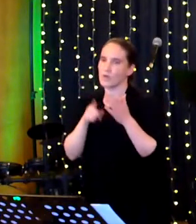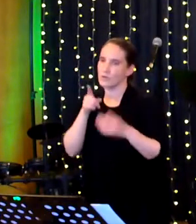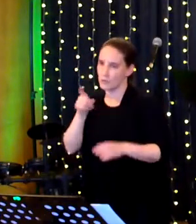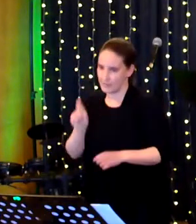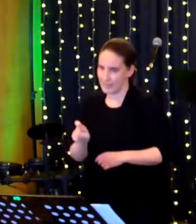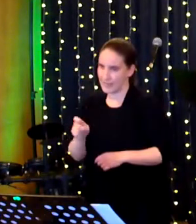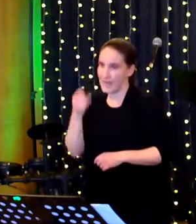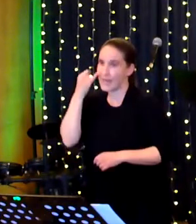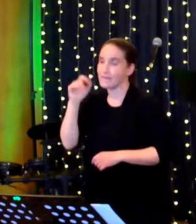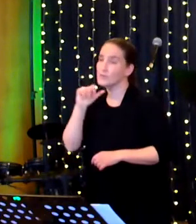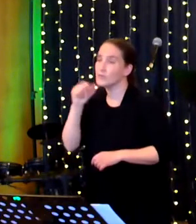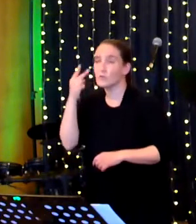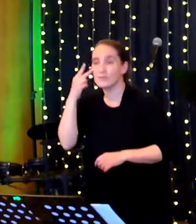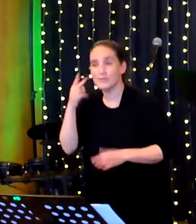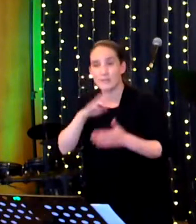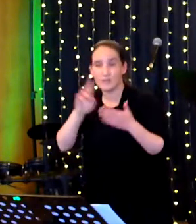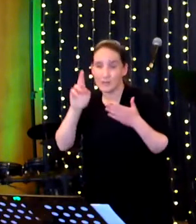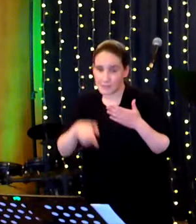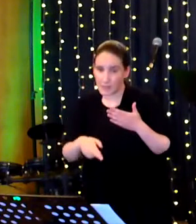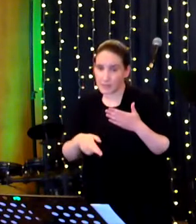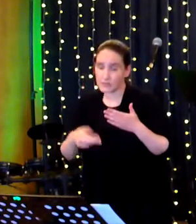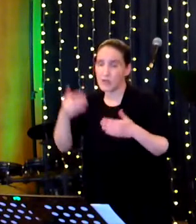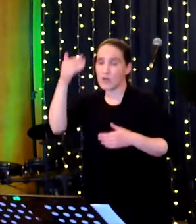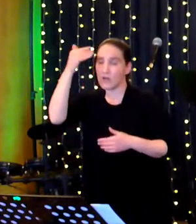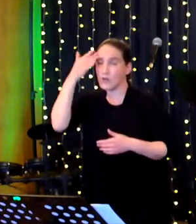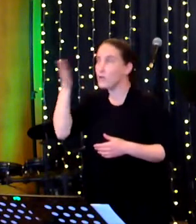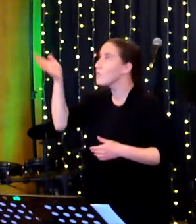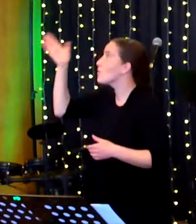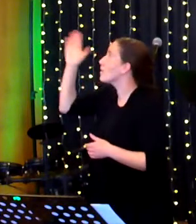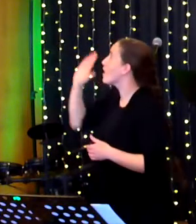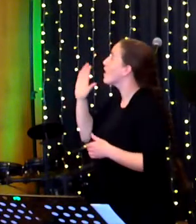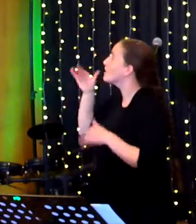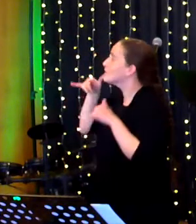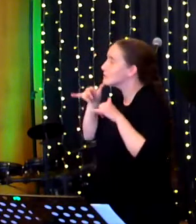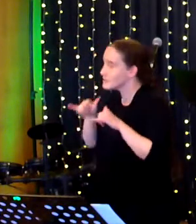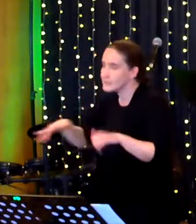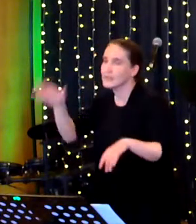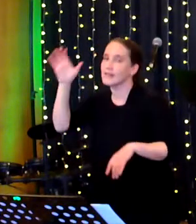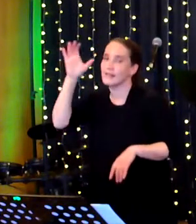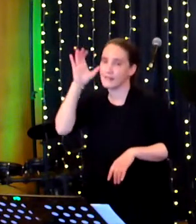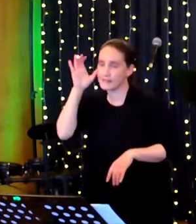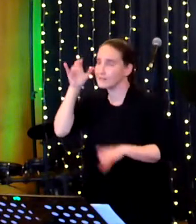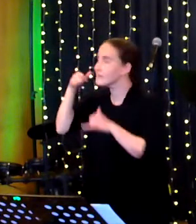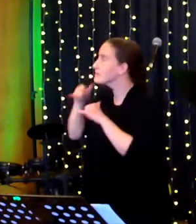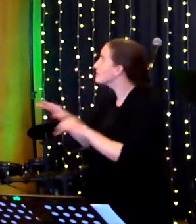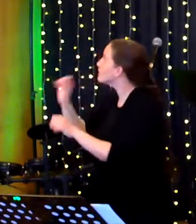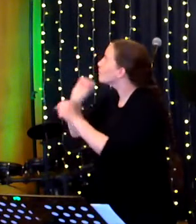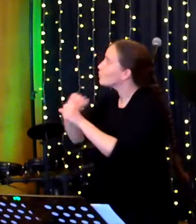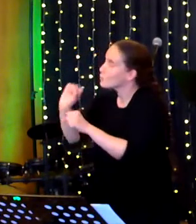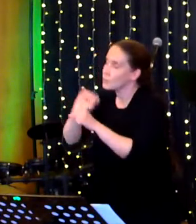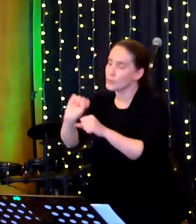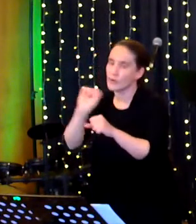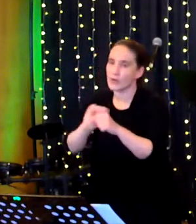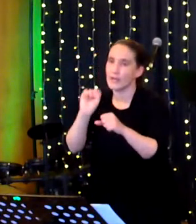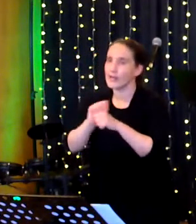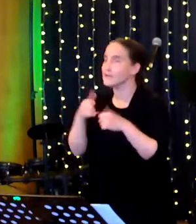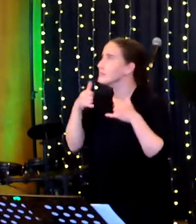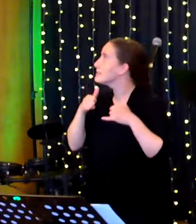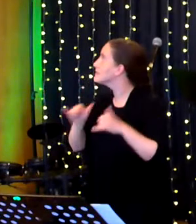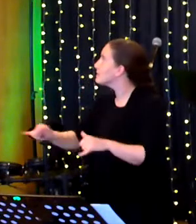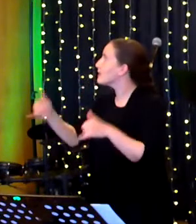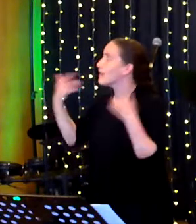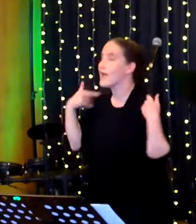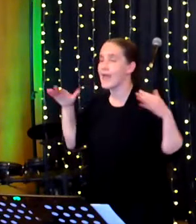it. And when you pray, know that your prayer has been heard, that he's sending those armies out to fight in your